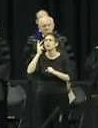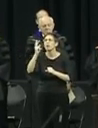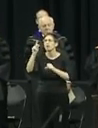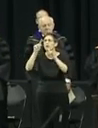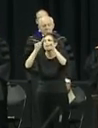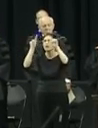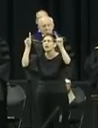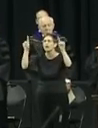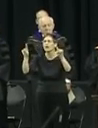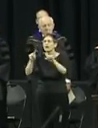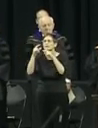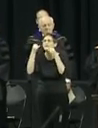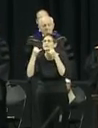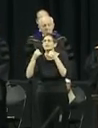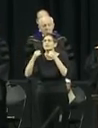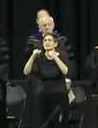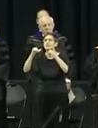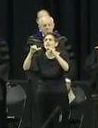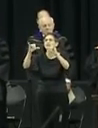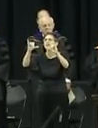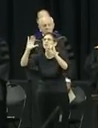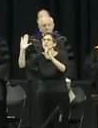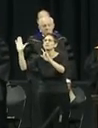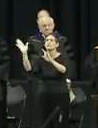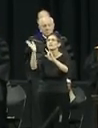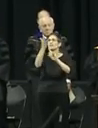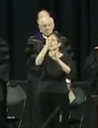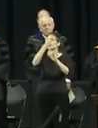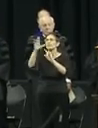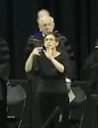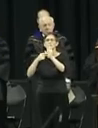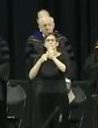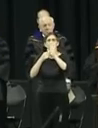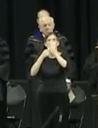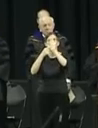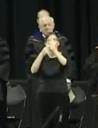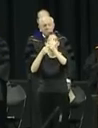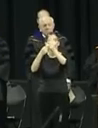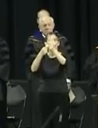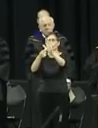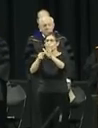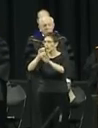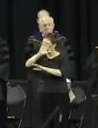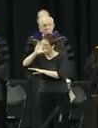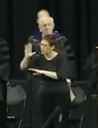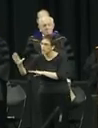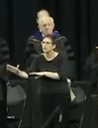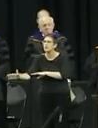Bursting in air, gave proof